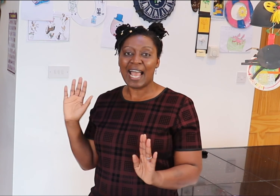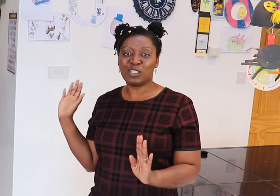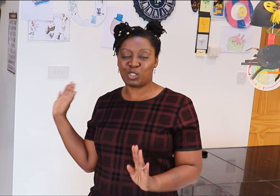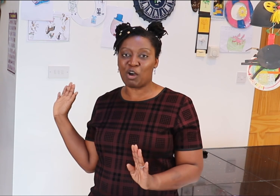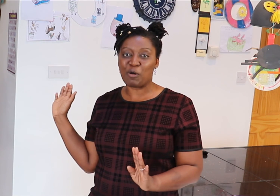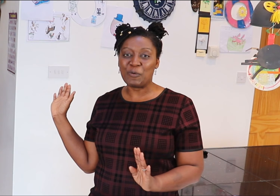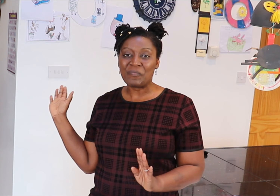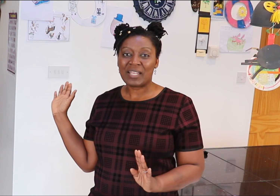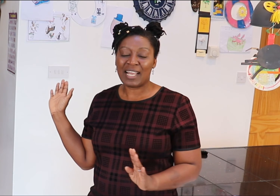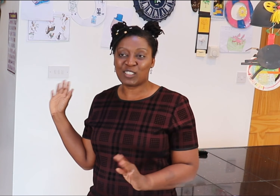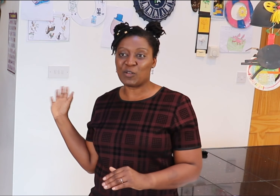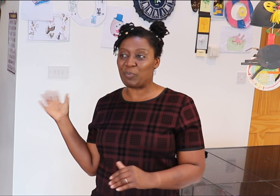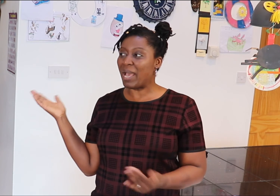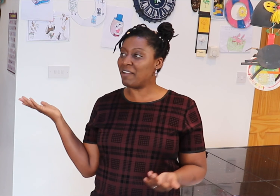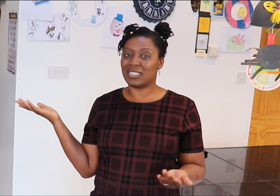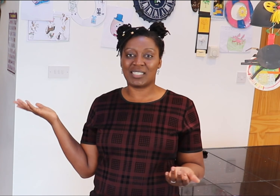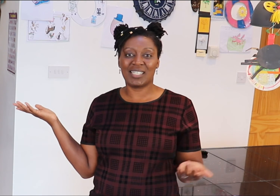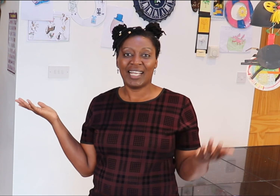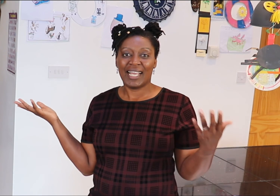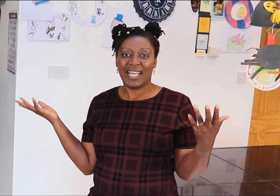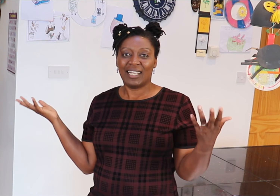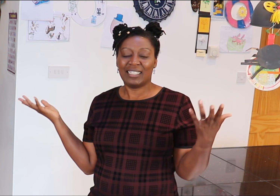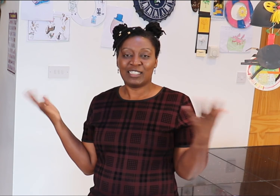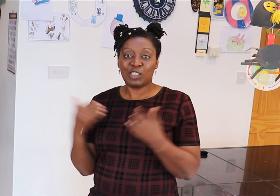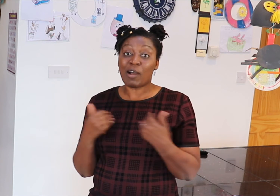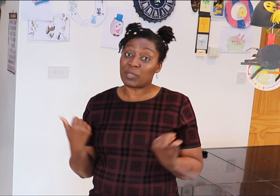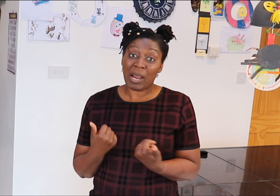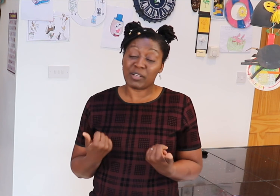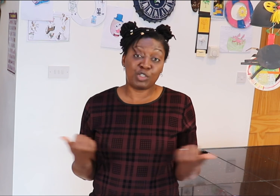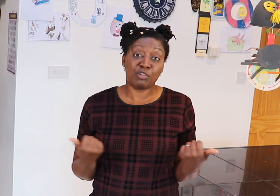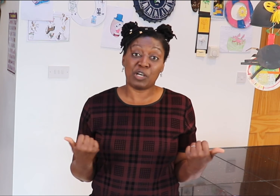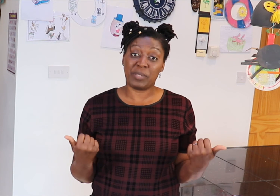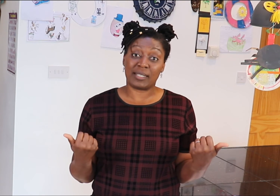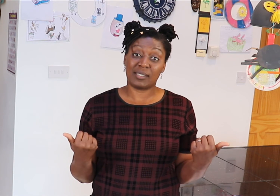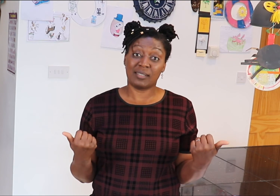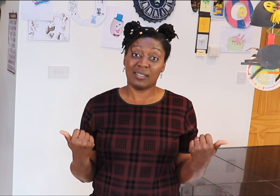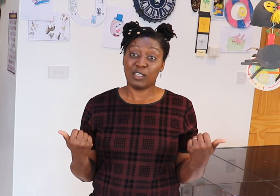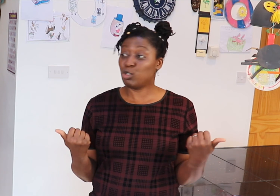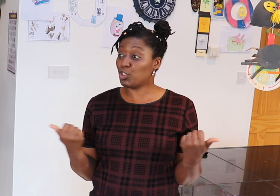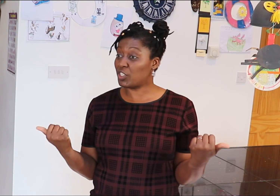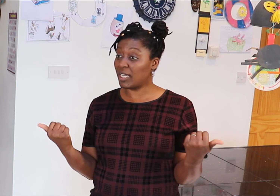And so the parent, you as a parent, you don't know this. You just